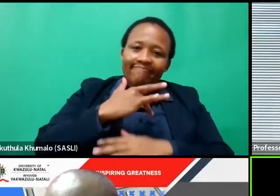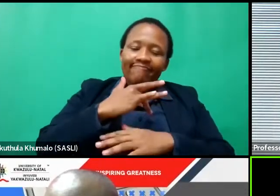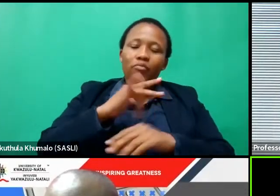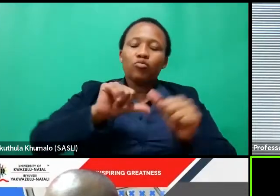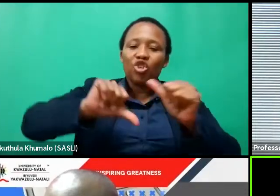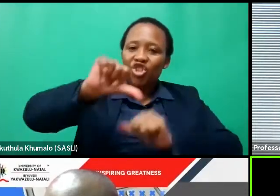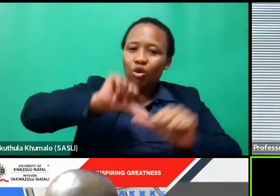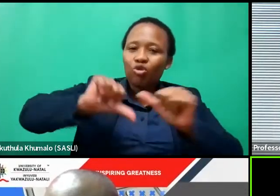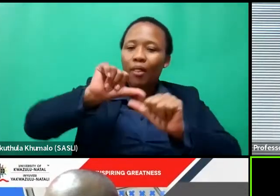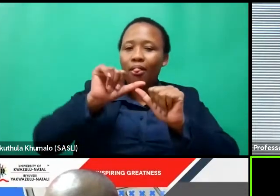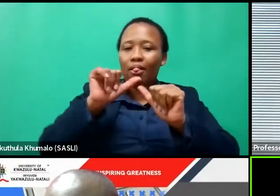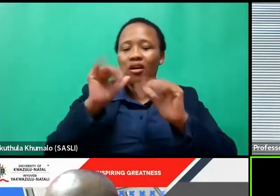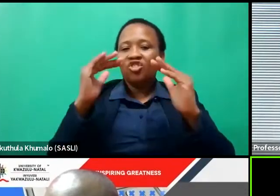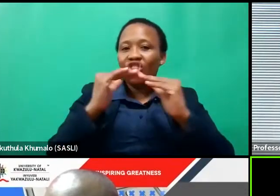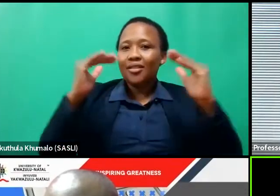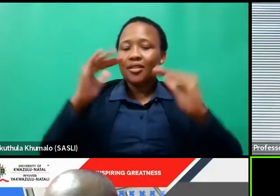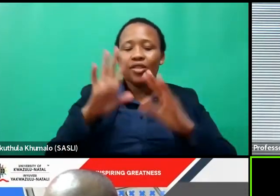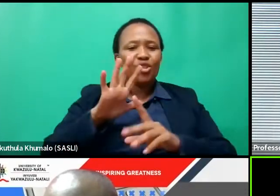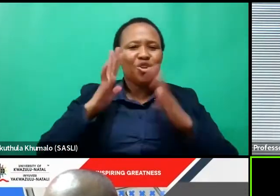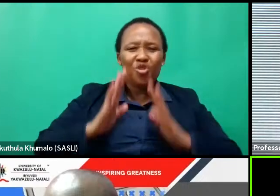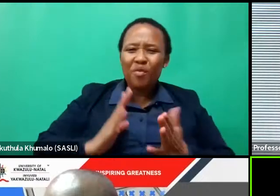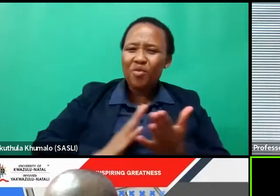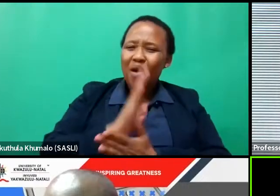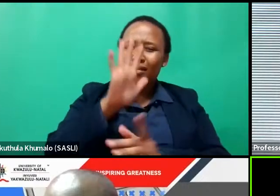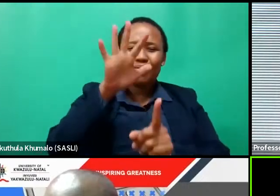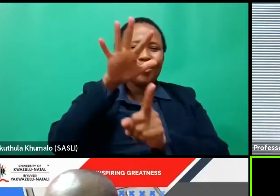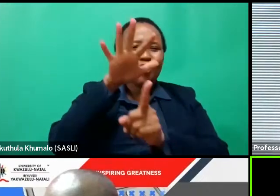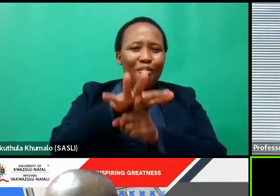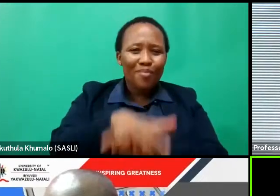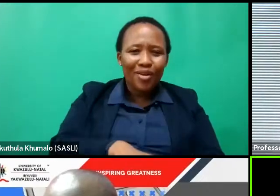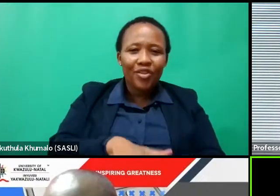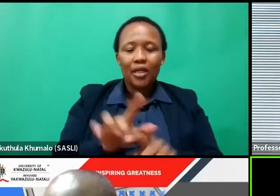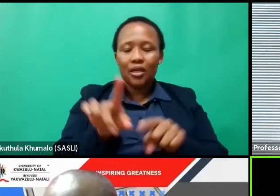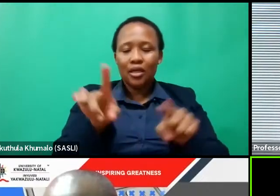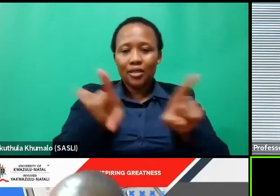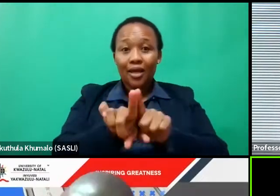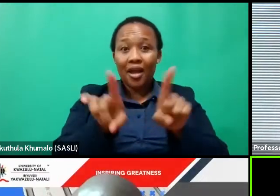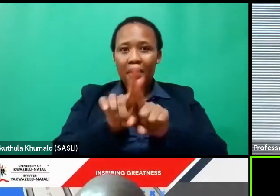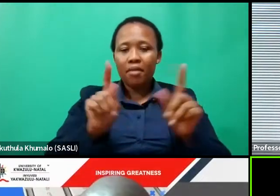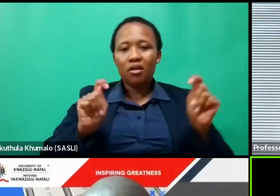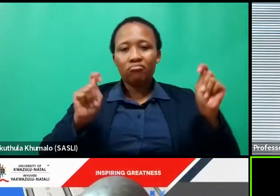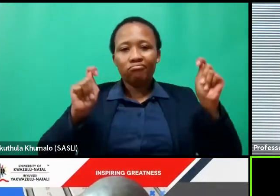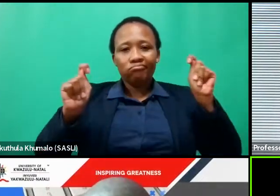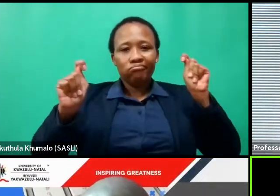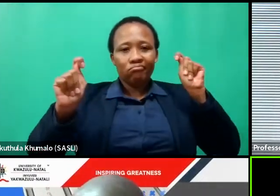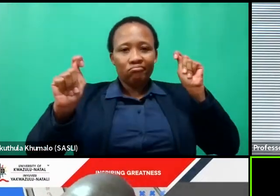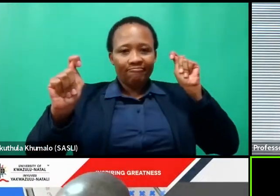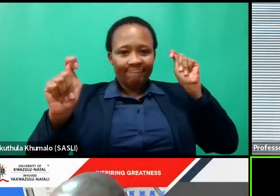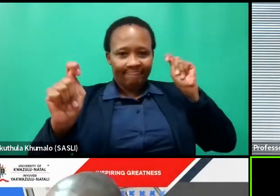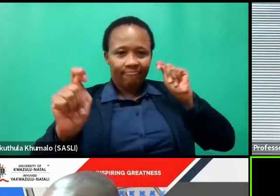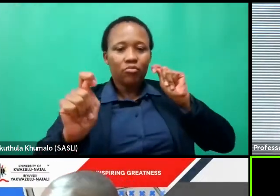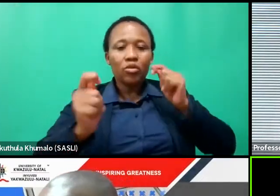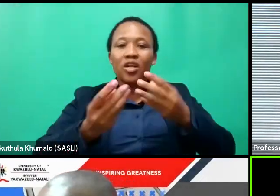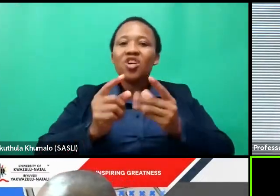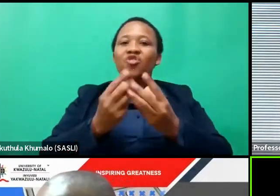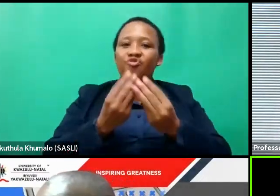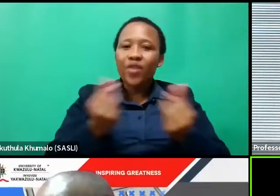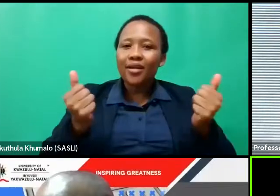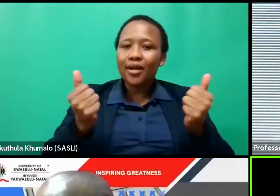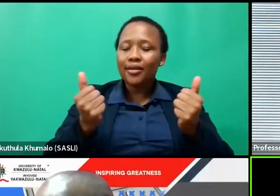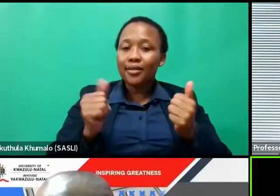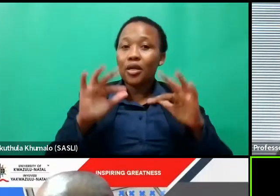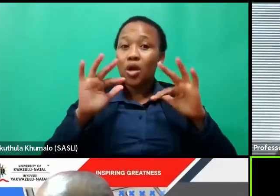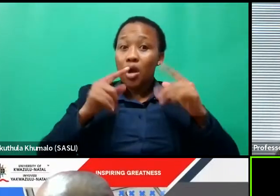rights, anti-oppression, and also transformation, redress, and how we reduce the social